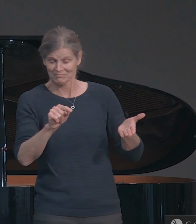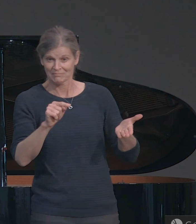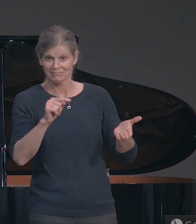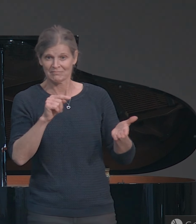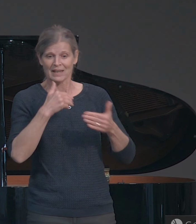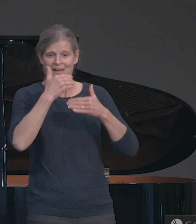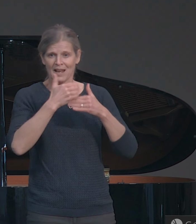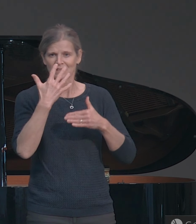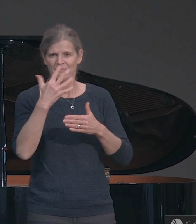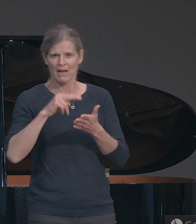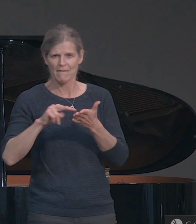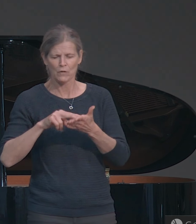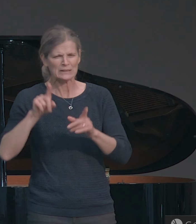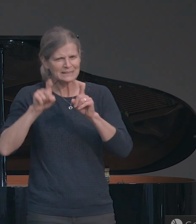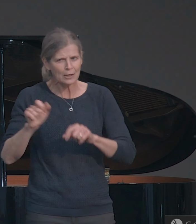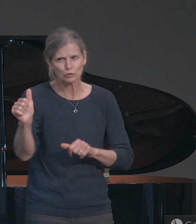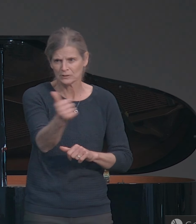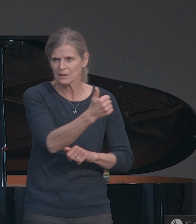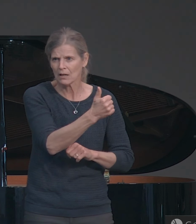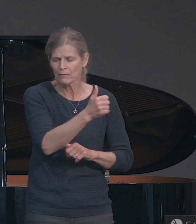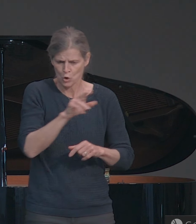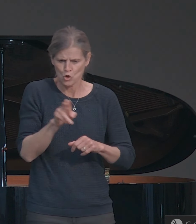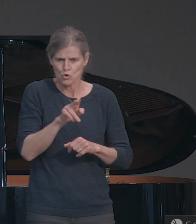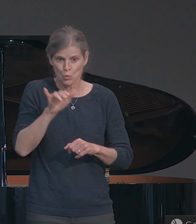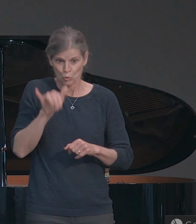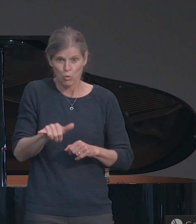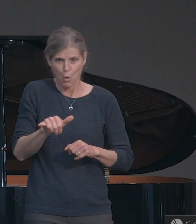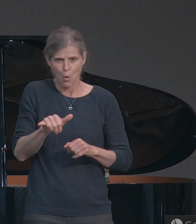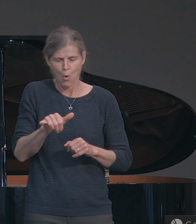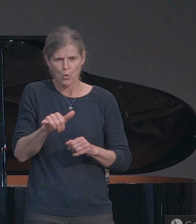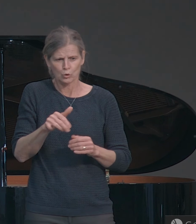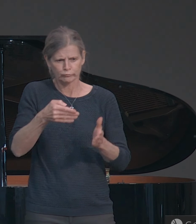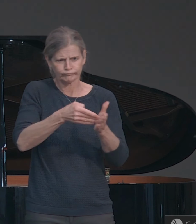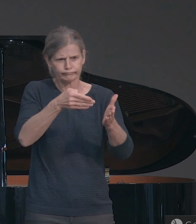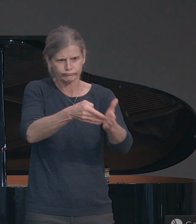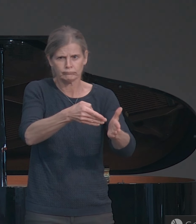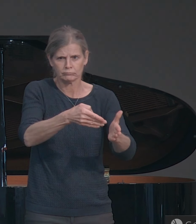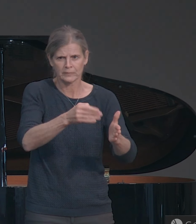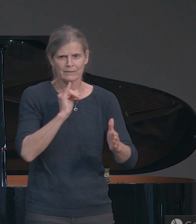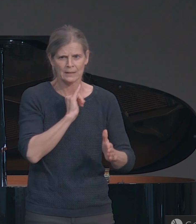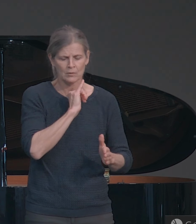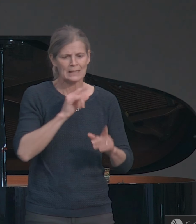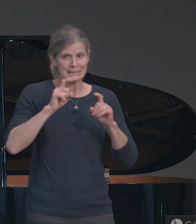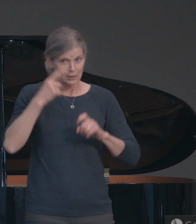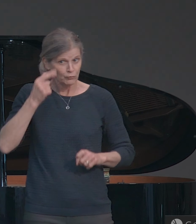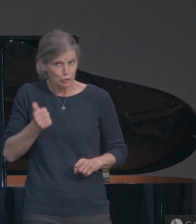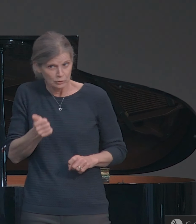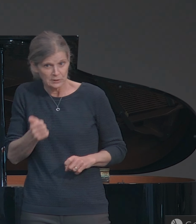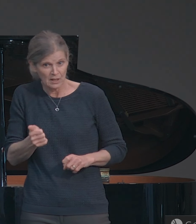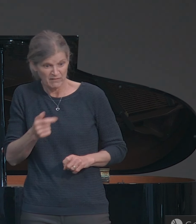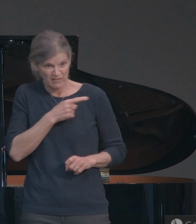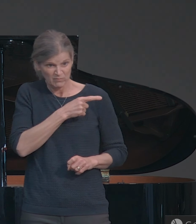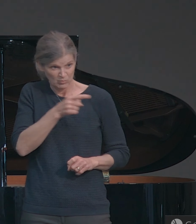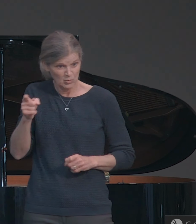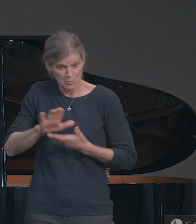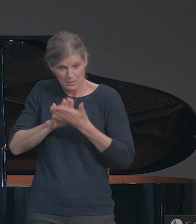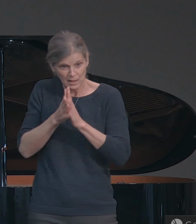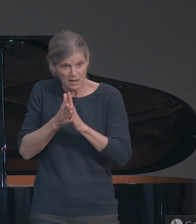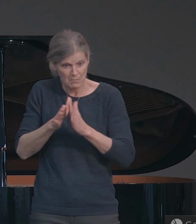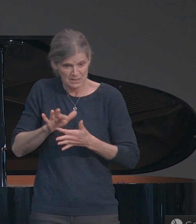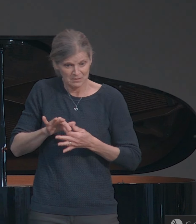want you to test yourself. I want you to use the charges against Israel as tests for yourself. Have you become